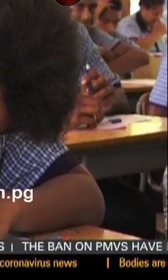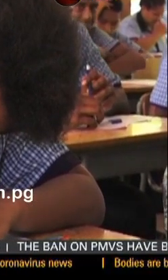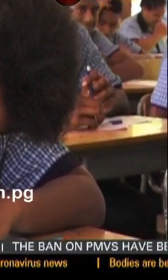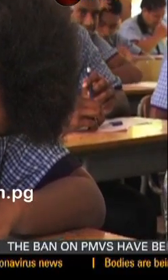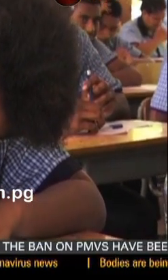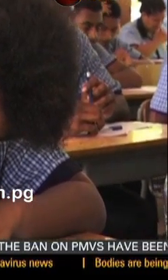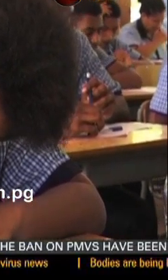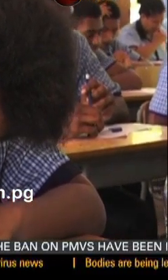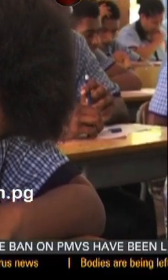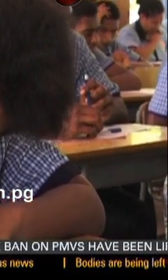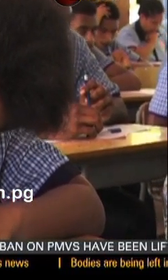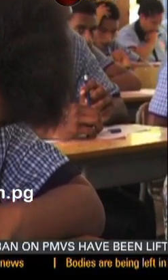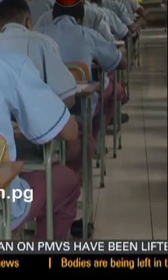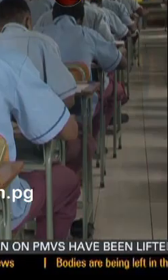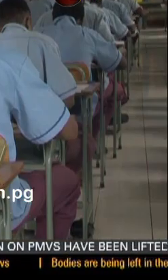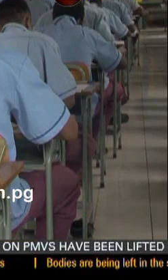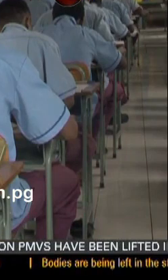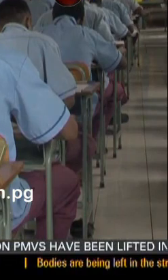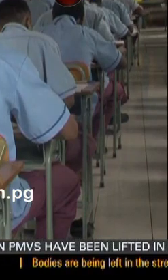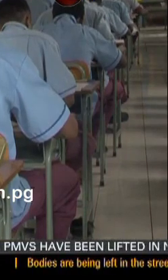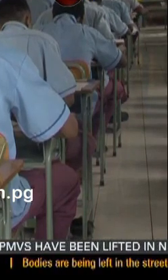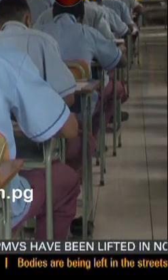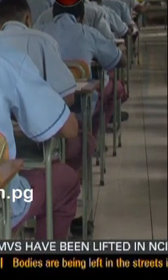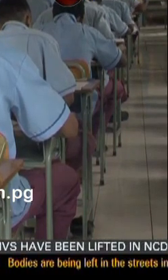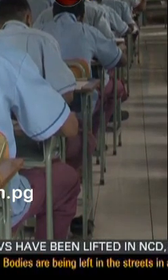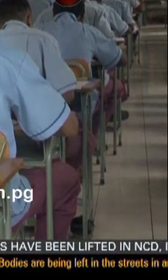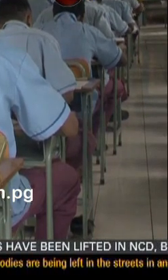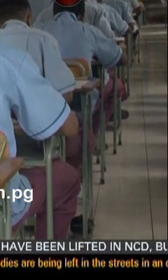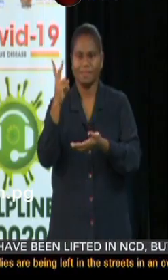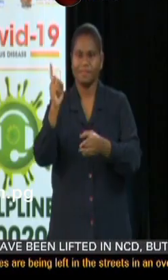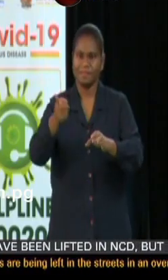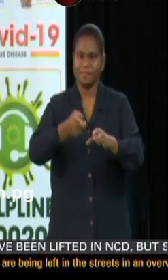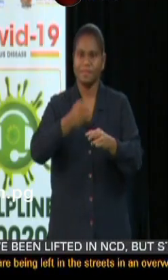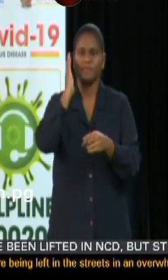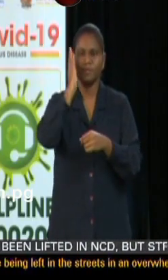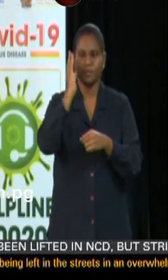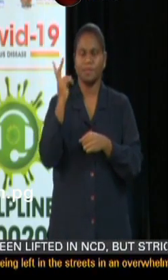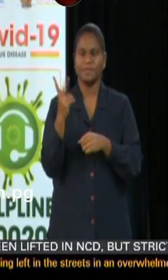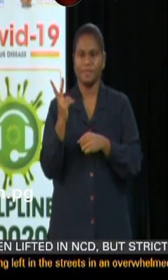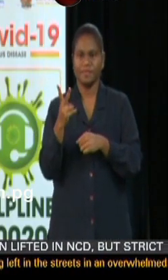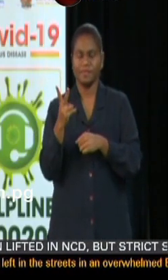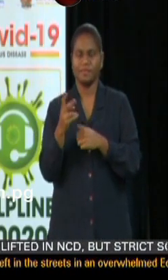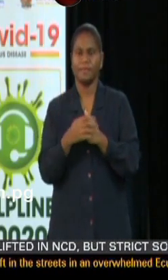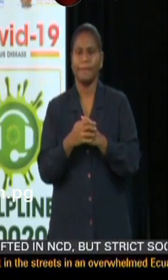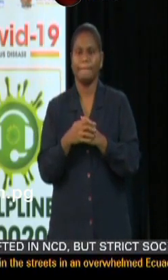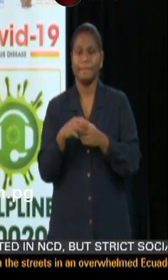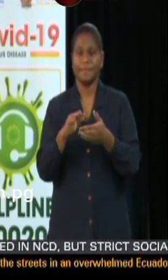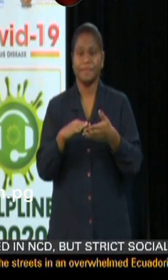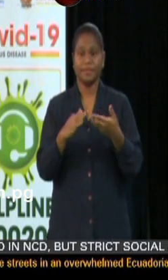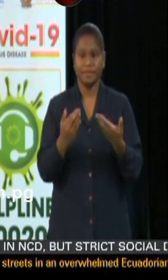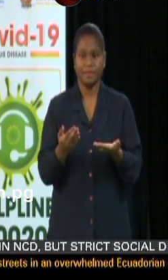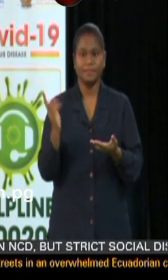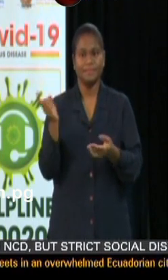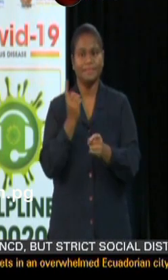national examinations for grades 8, 10 and 12. But as I speak, I am passing